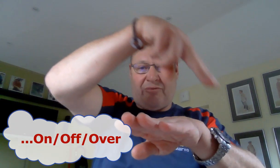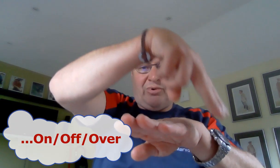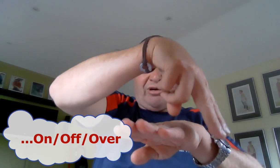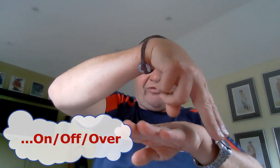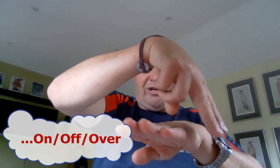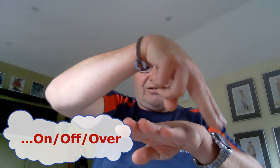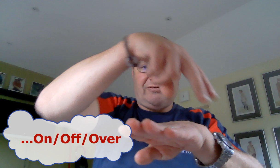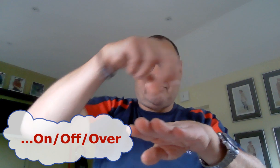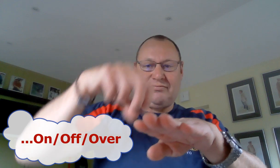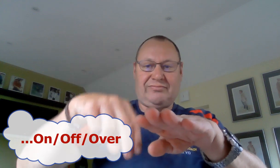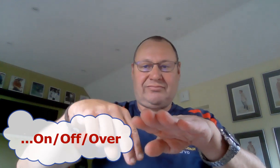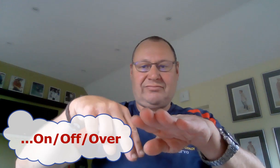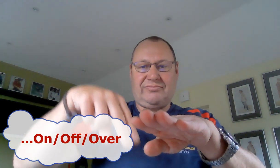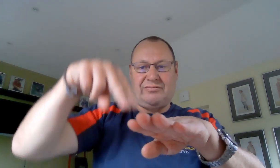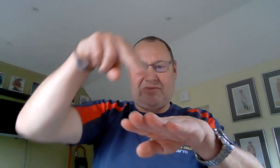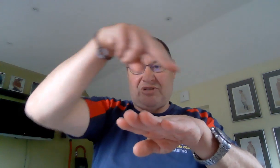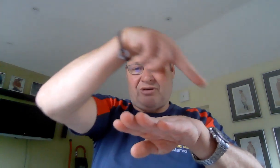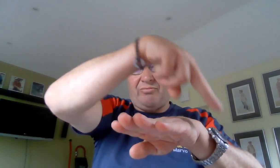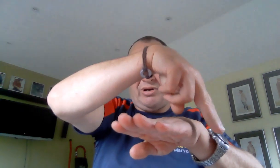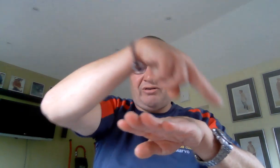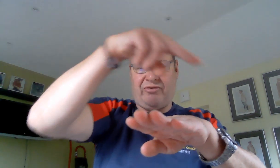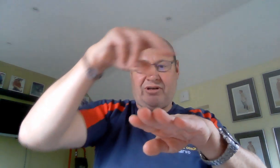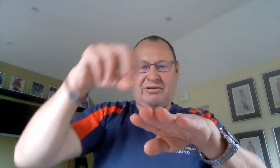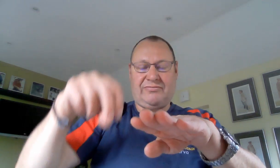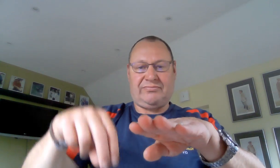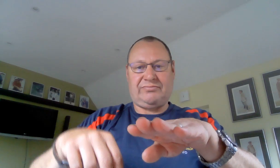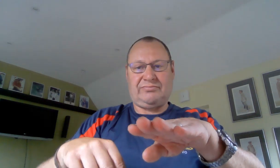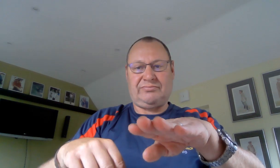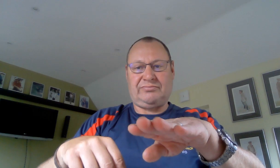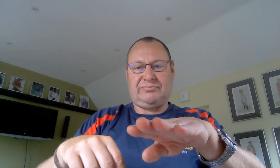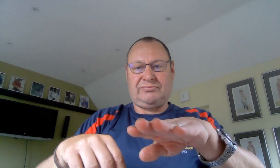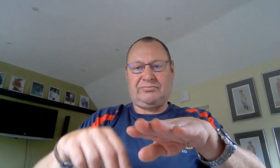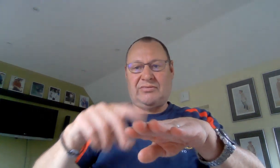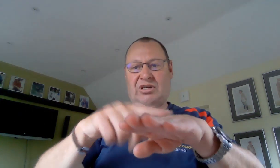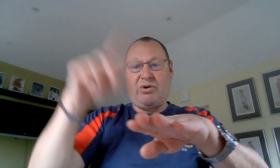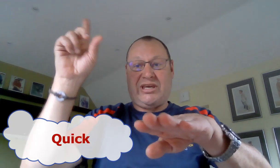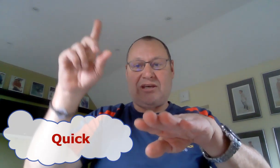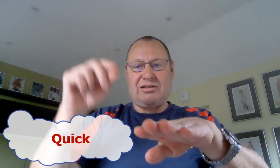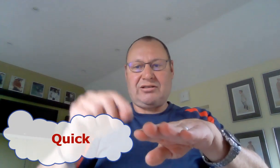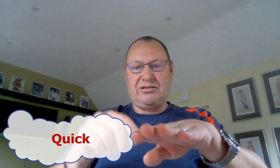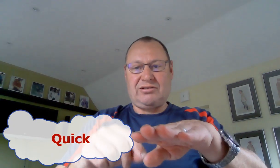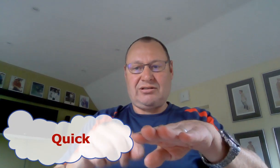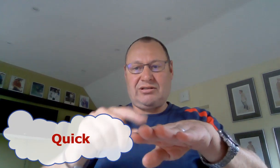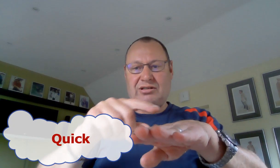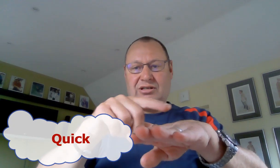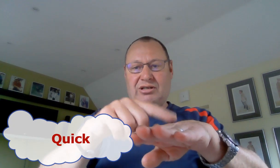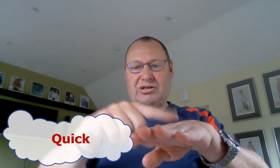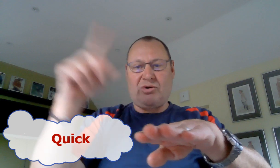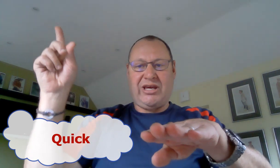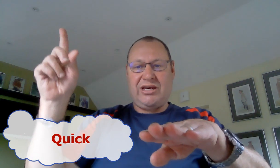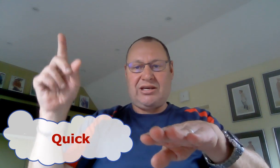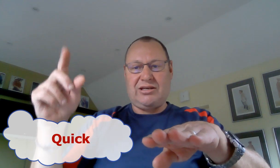Jump over. Jump over. Quick. Quick.